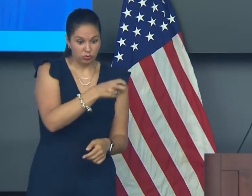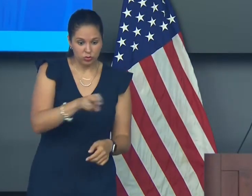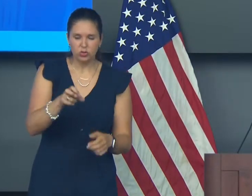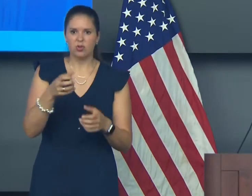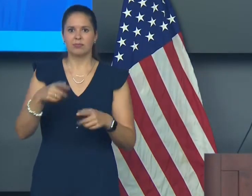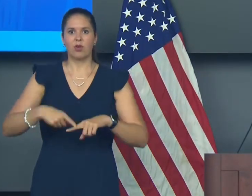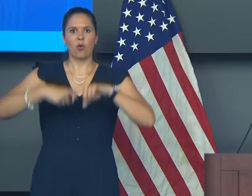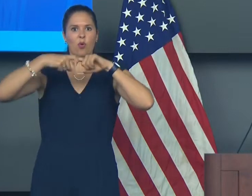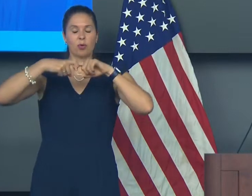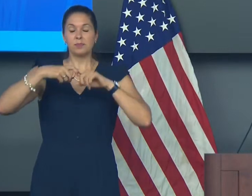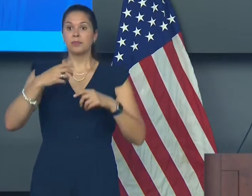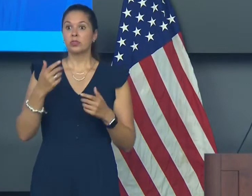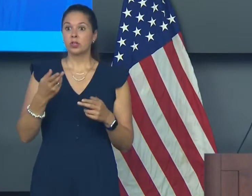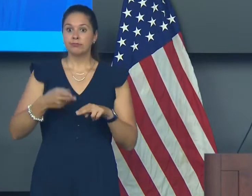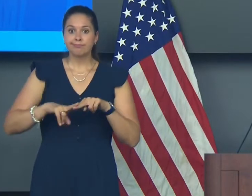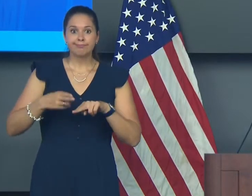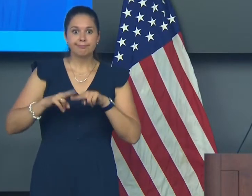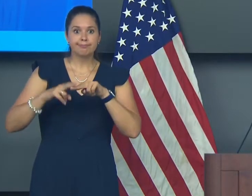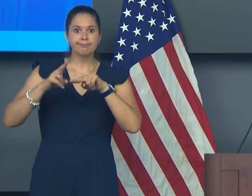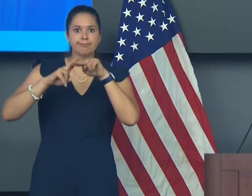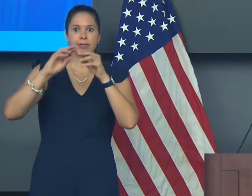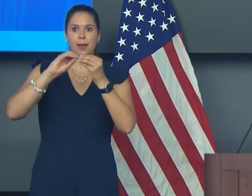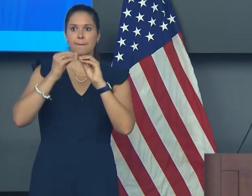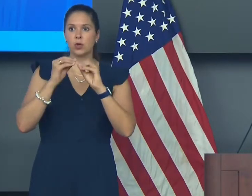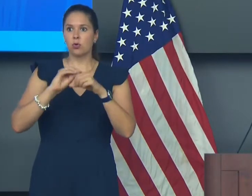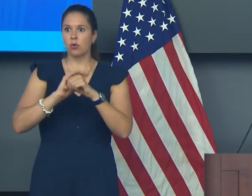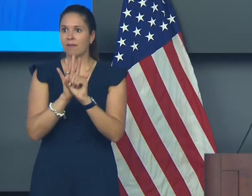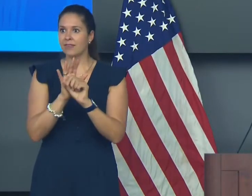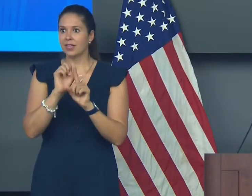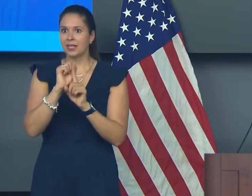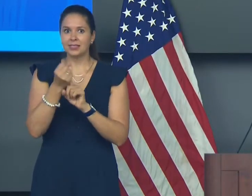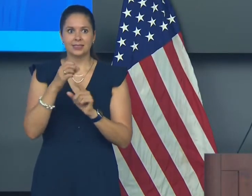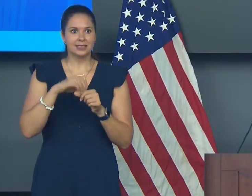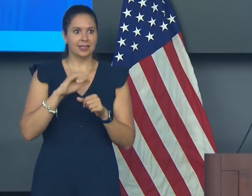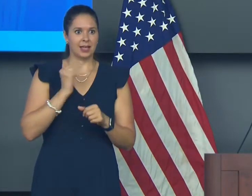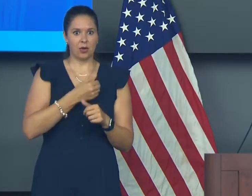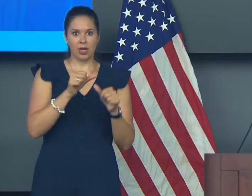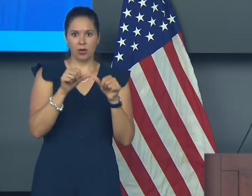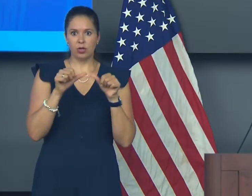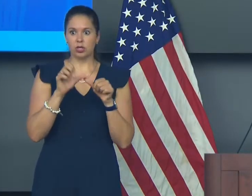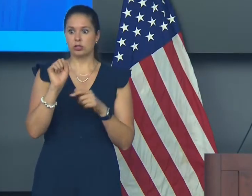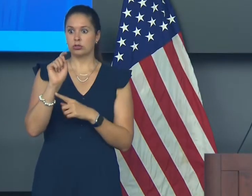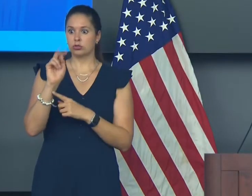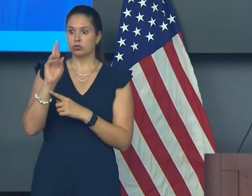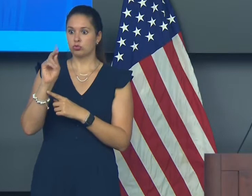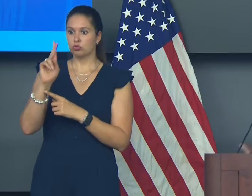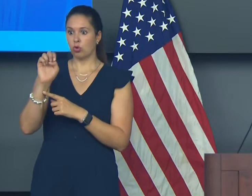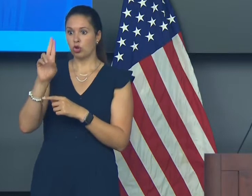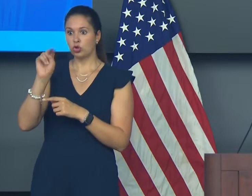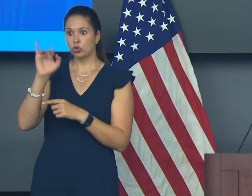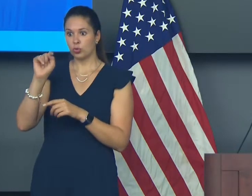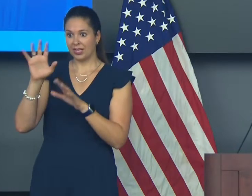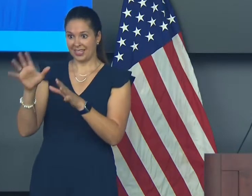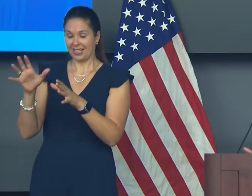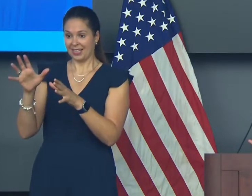And with the rising number of COVID cases in our area, our stroke unit was